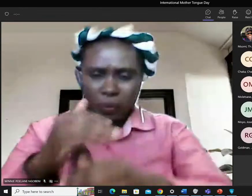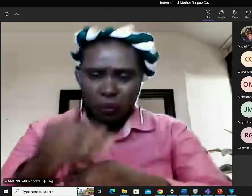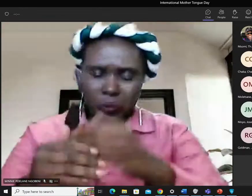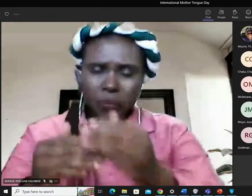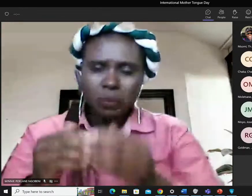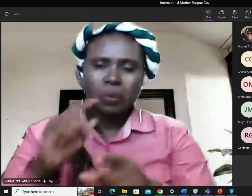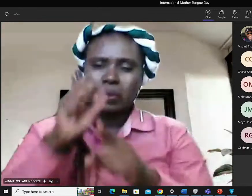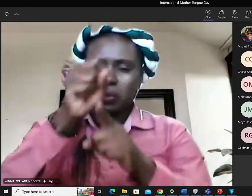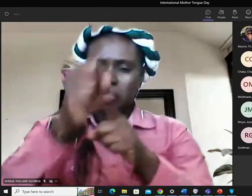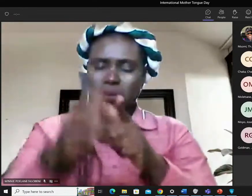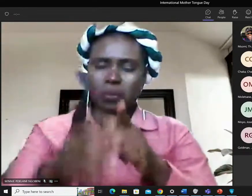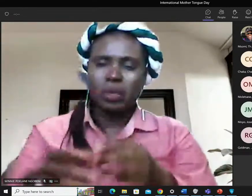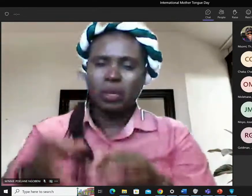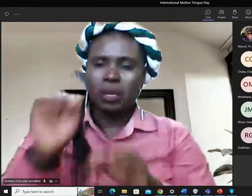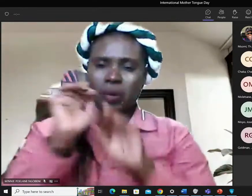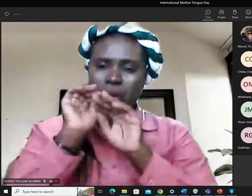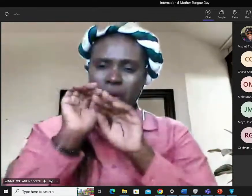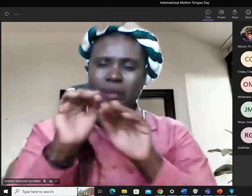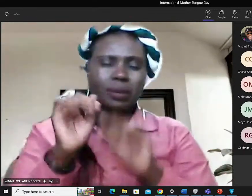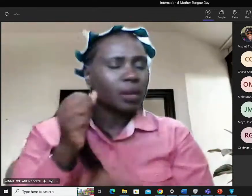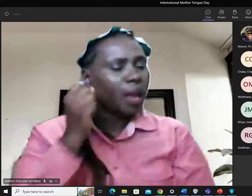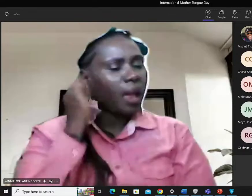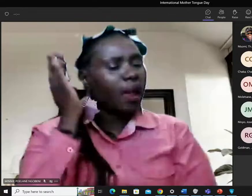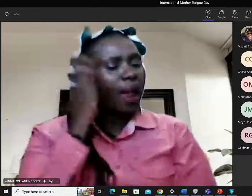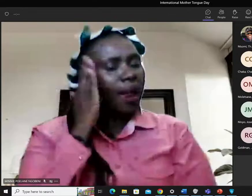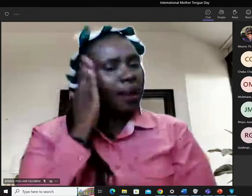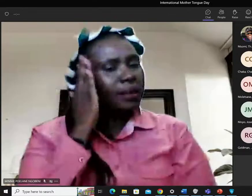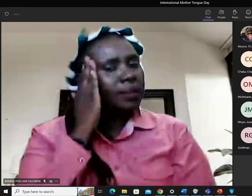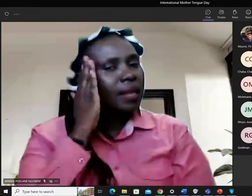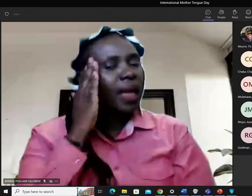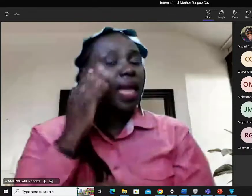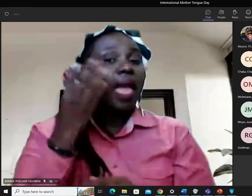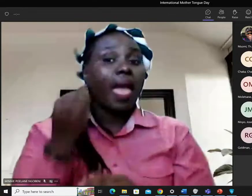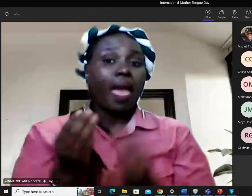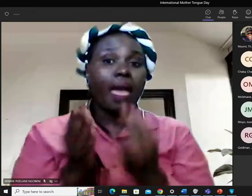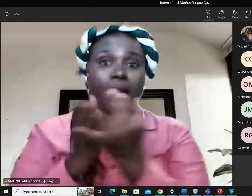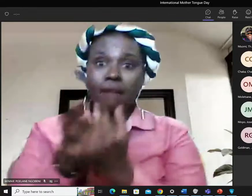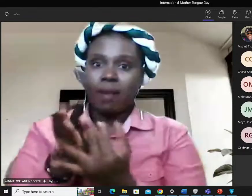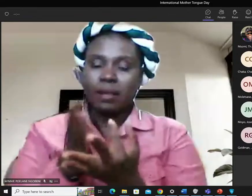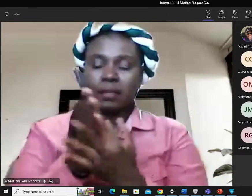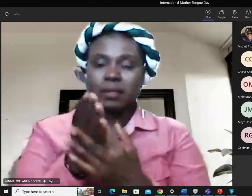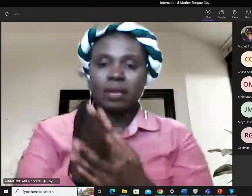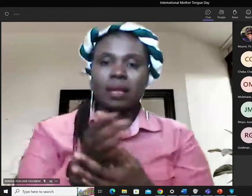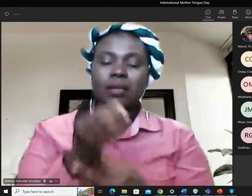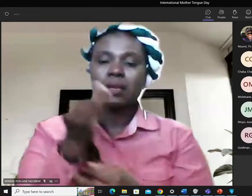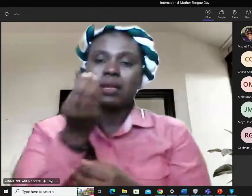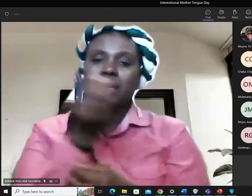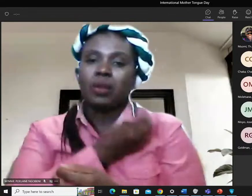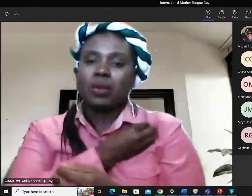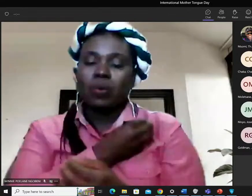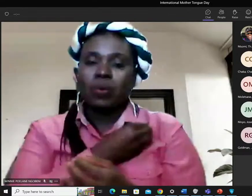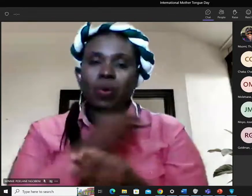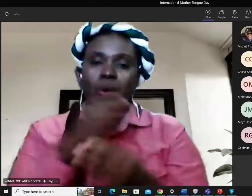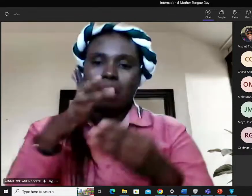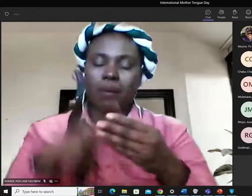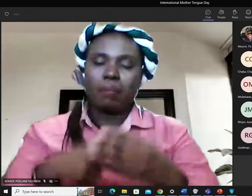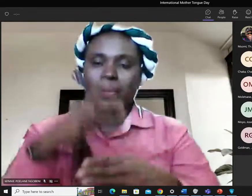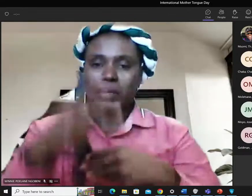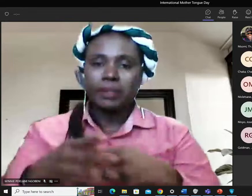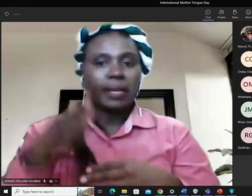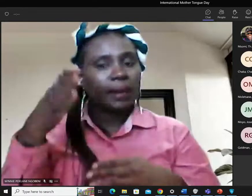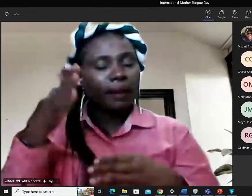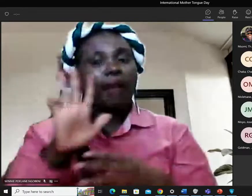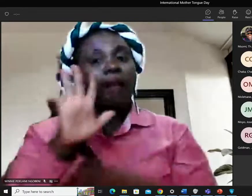you are teaching understand and have access to your program. So these 5 pillars have